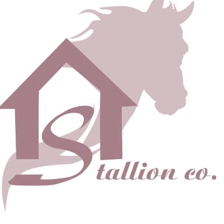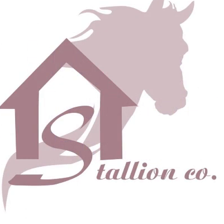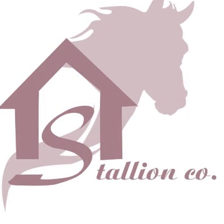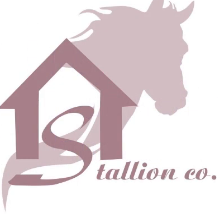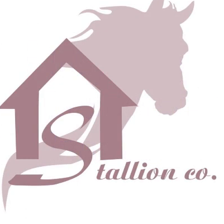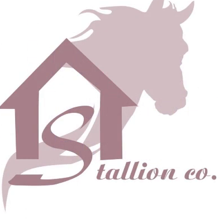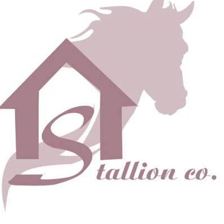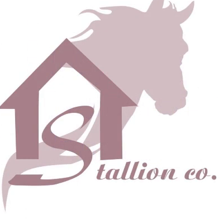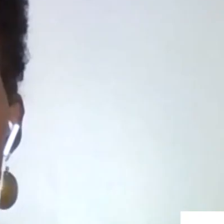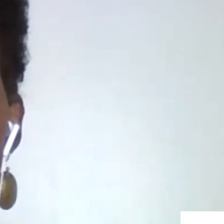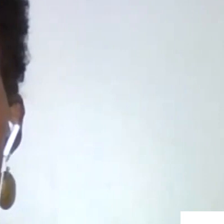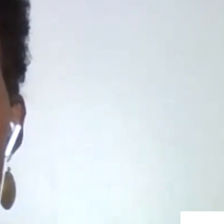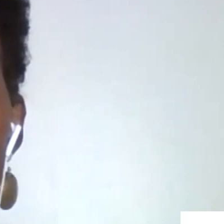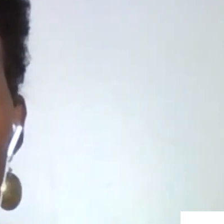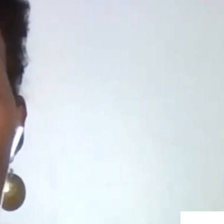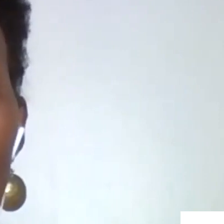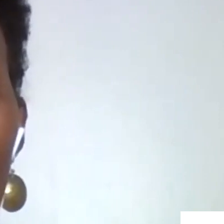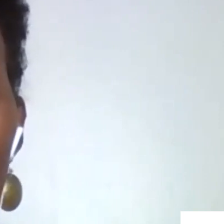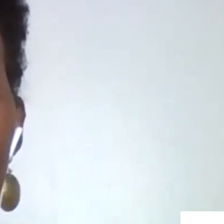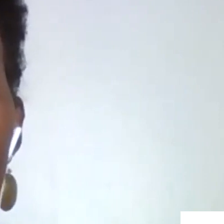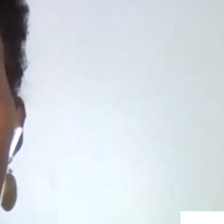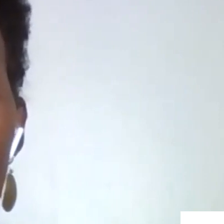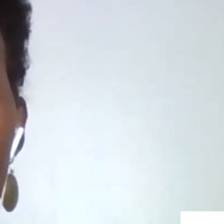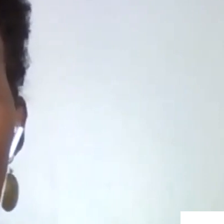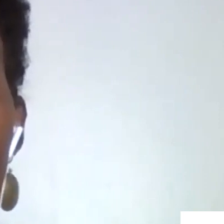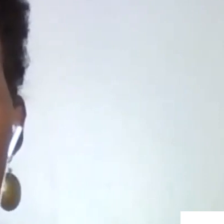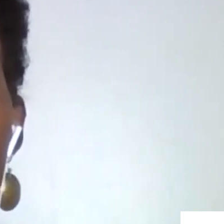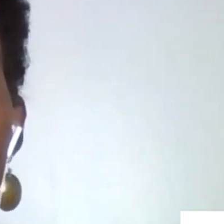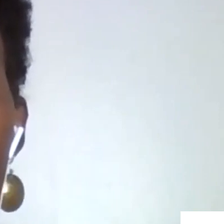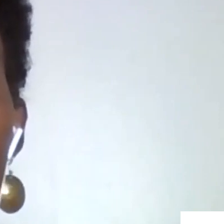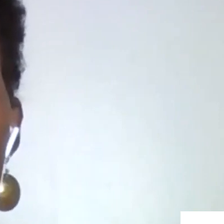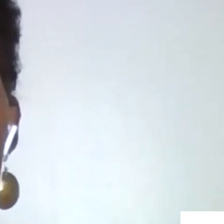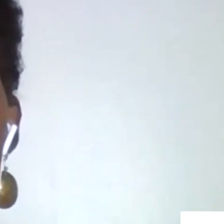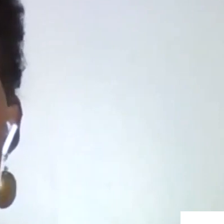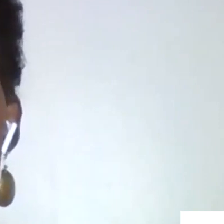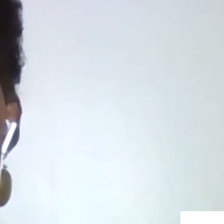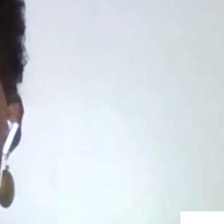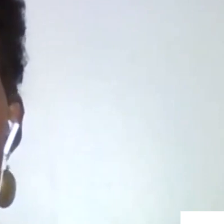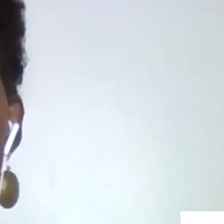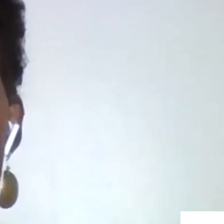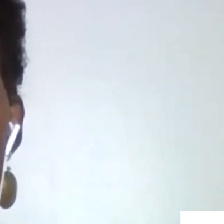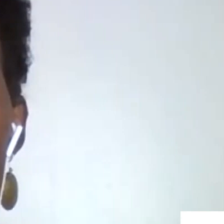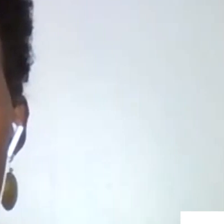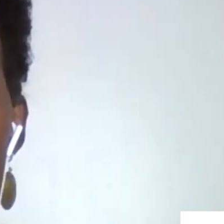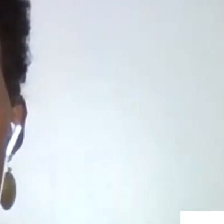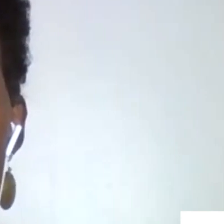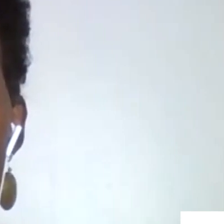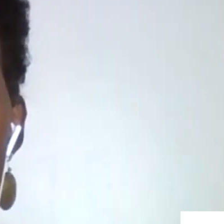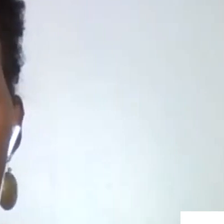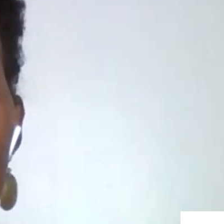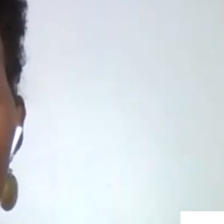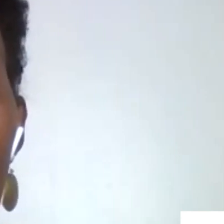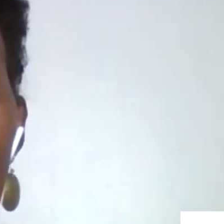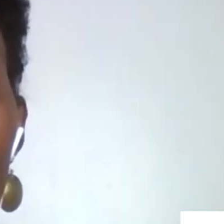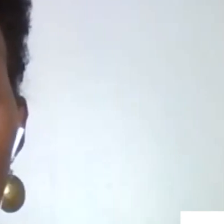I am a trainer and HR consultant with Atara Solutions, an HR consulting and training firm that provides total HR solutions